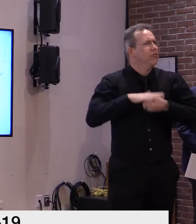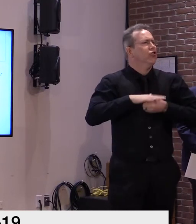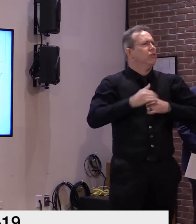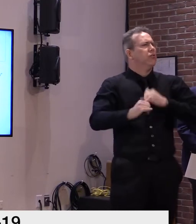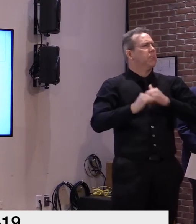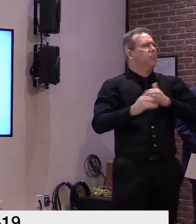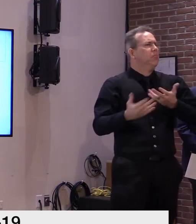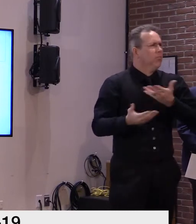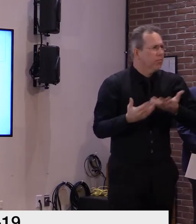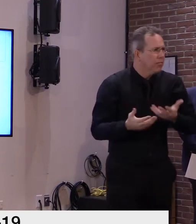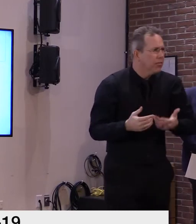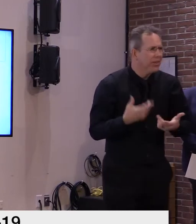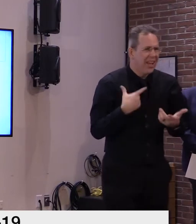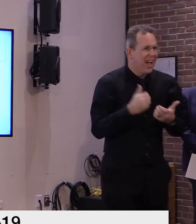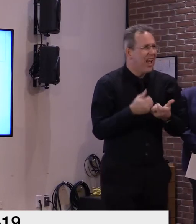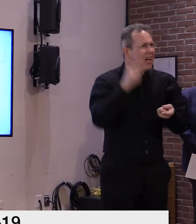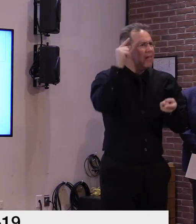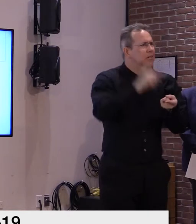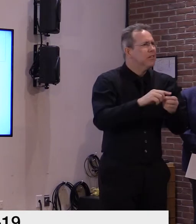risk.